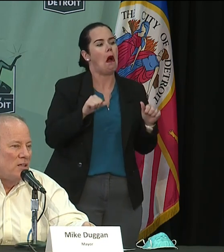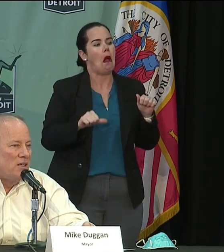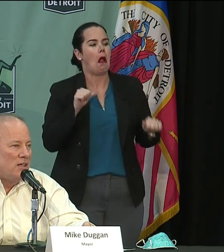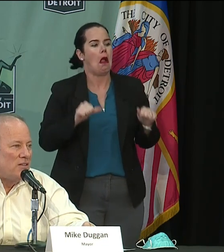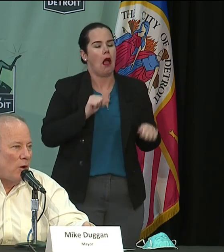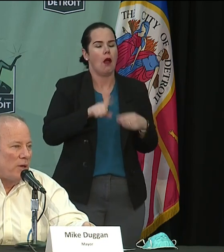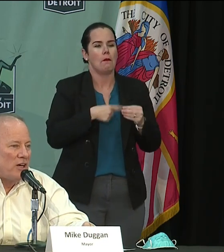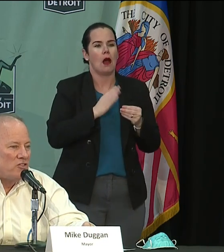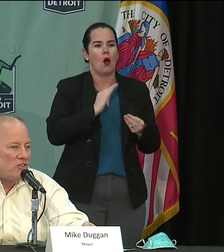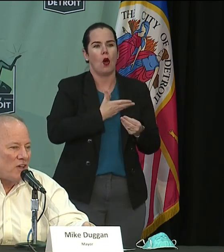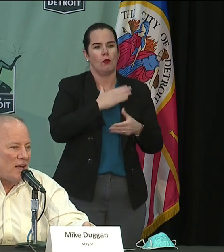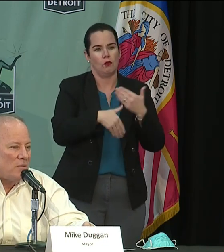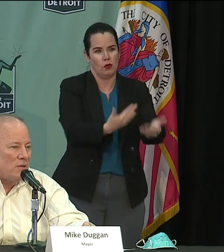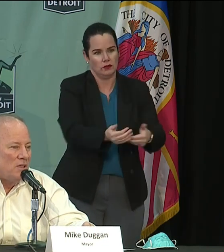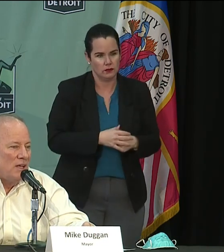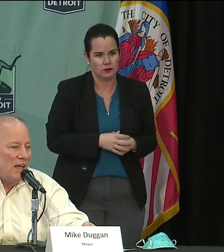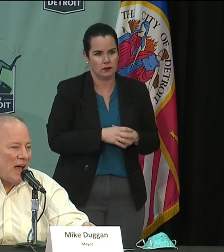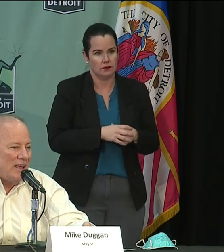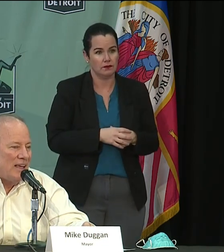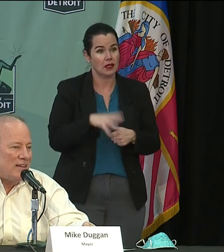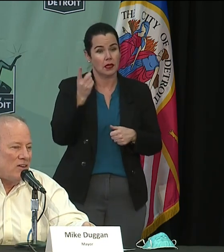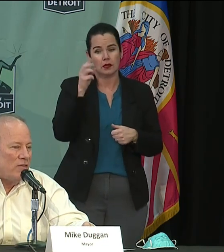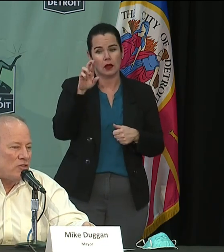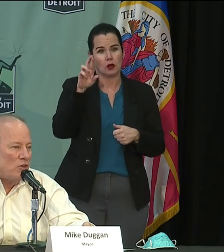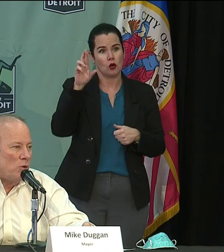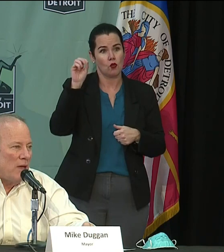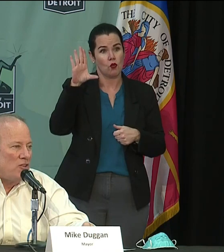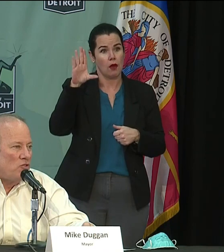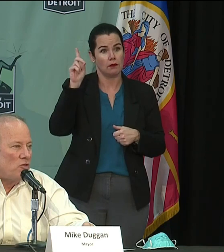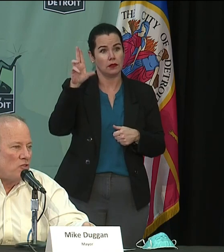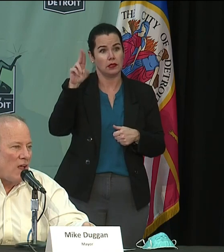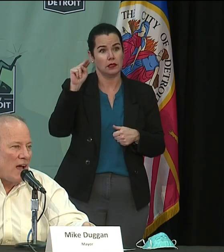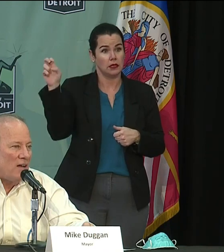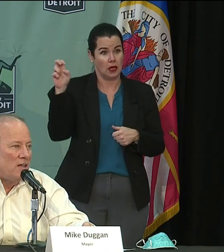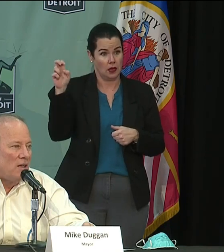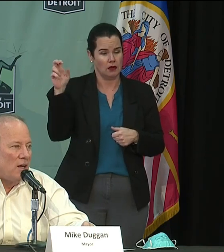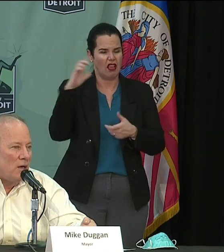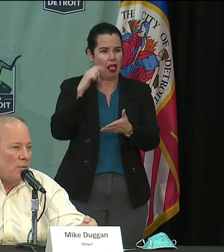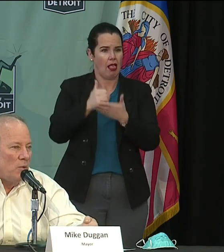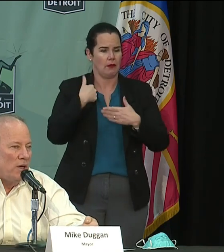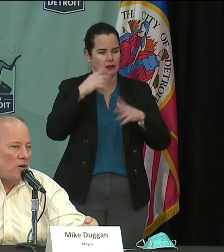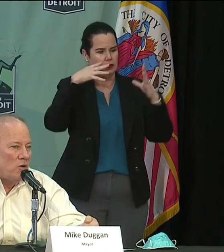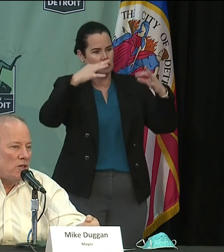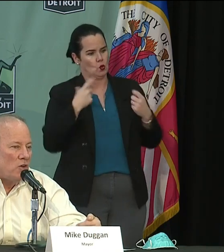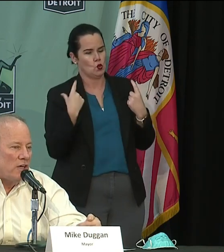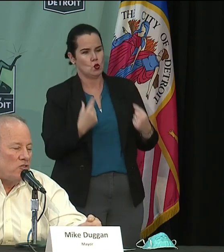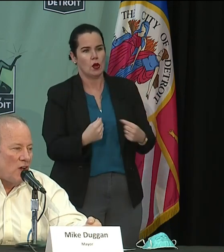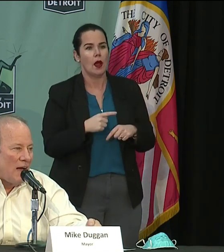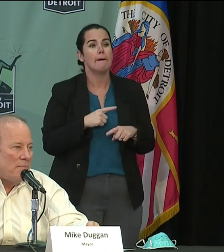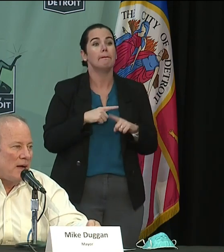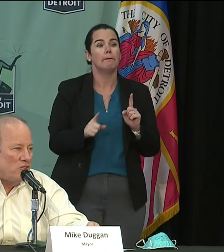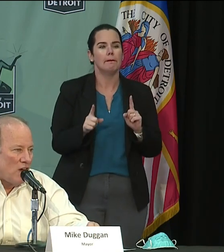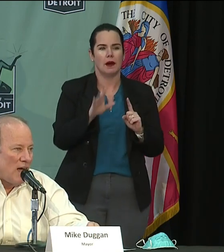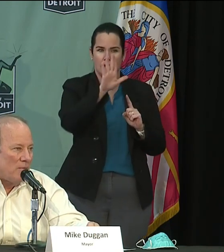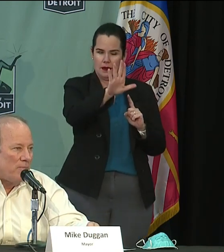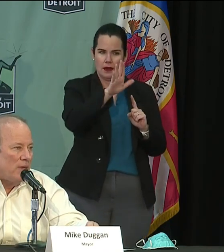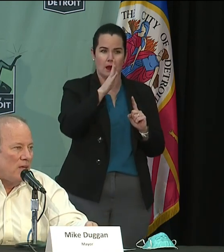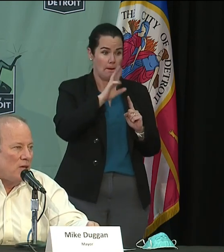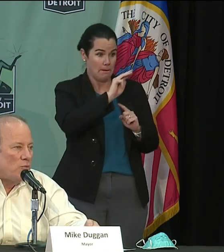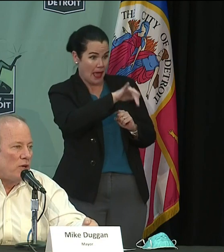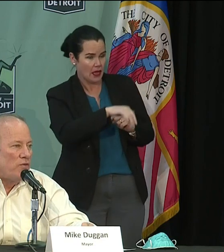Dunn is helping us design them. And I can't tell you if it's going to be May, June, or July. But we are going to look at job by